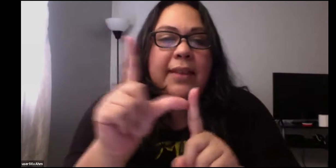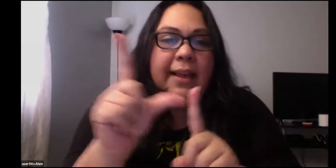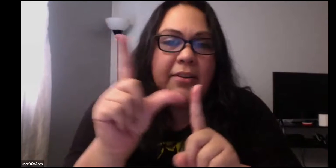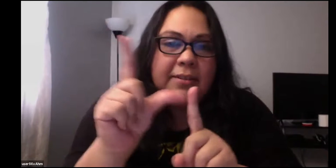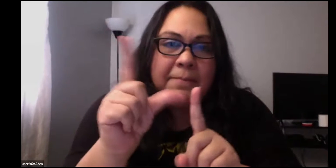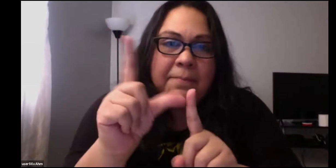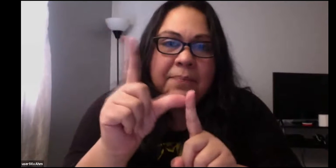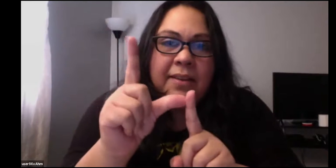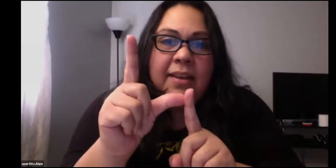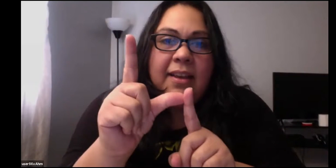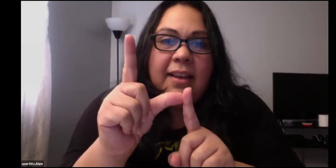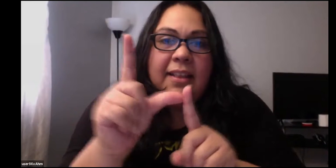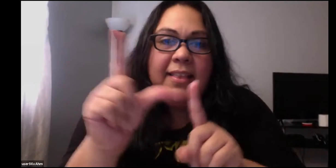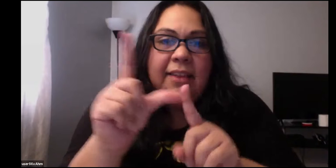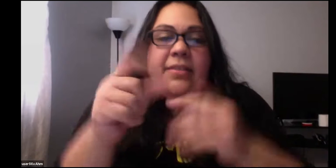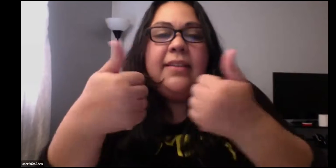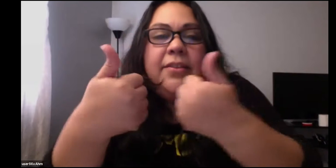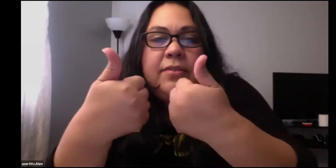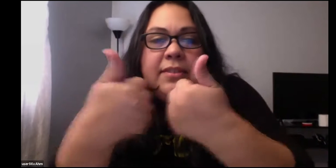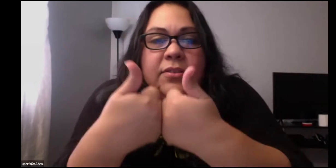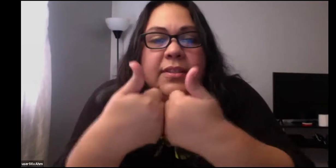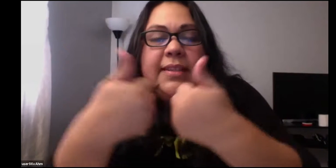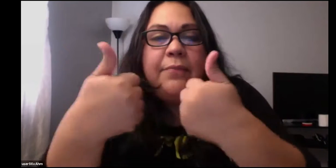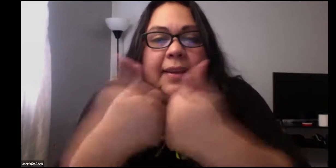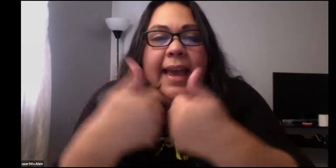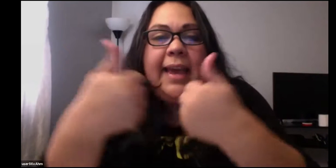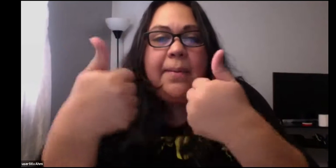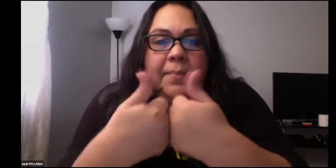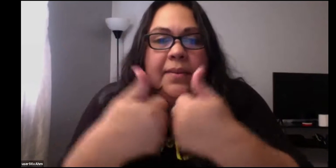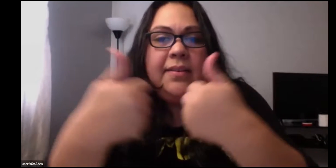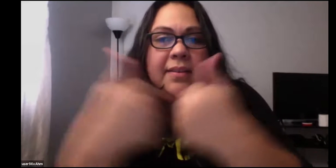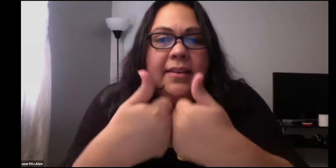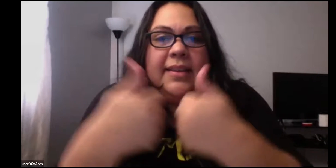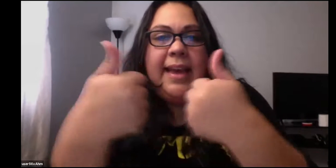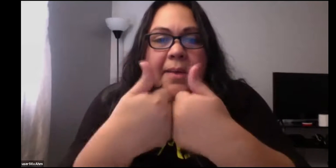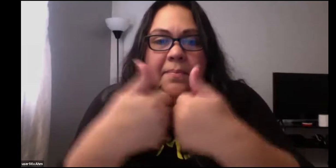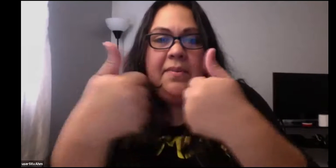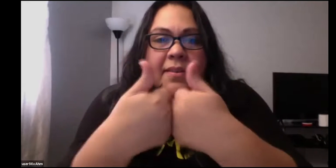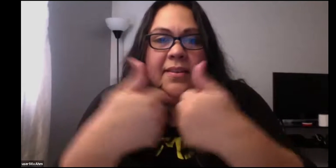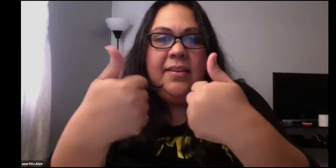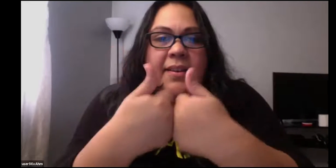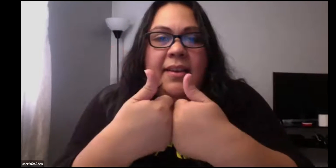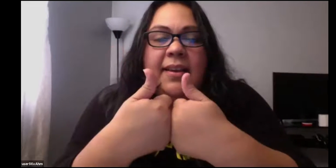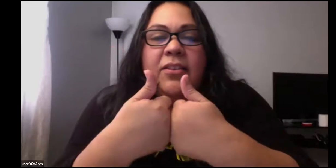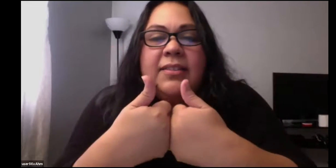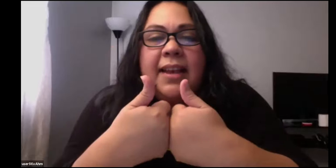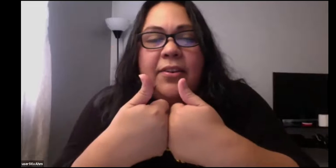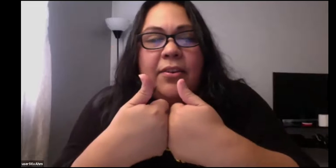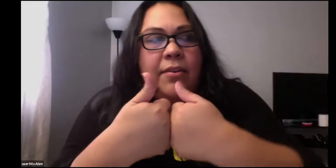letters. Letters, and then use the sign for game. Game. It looks like you're